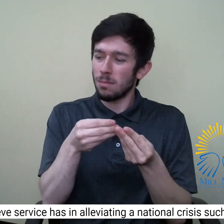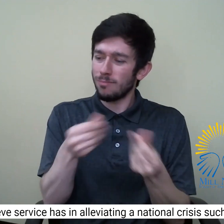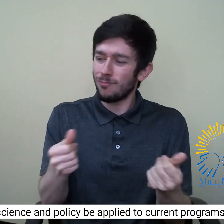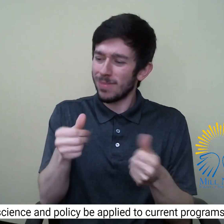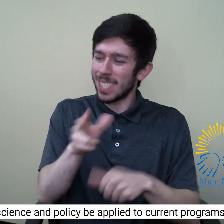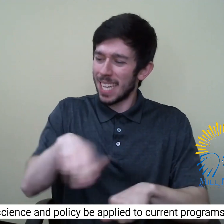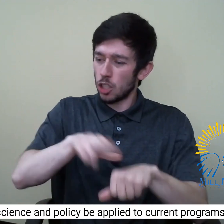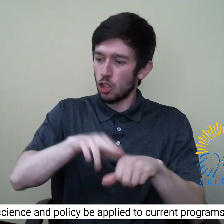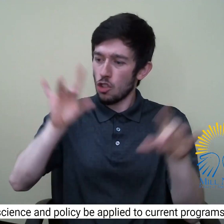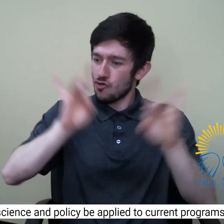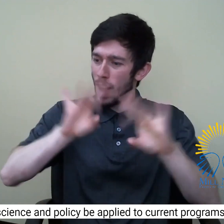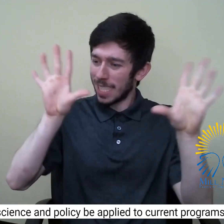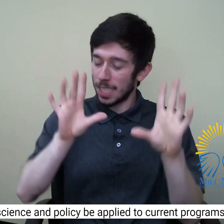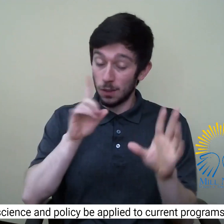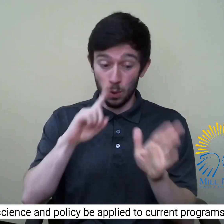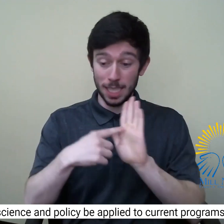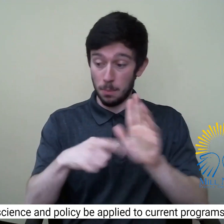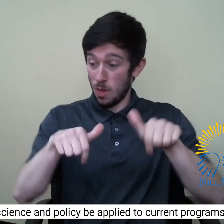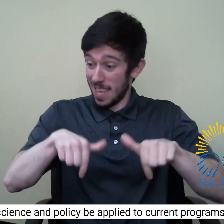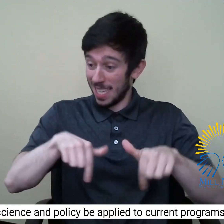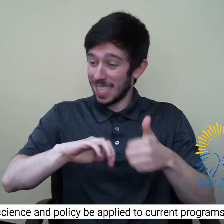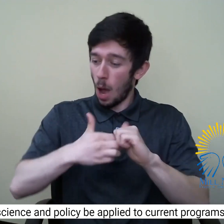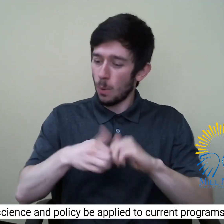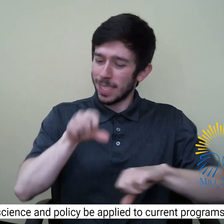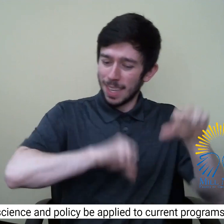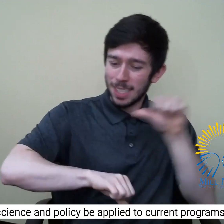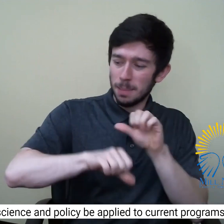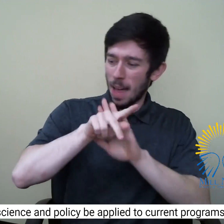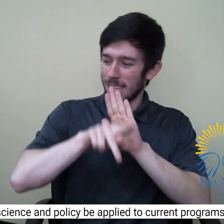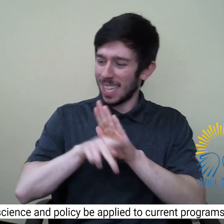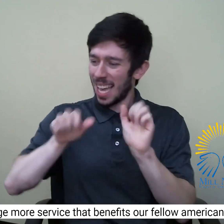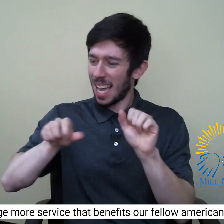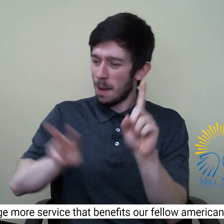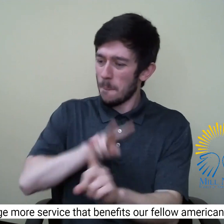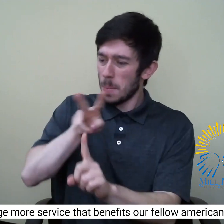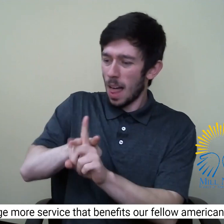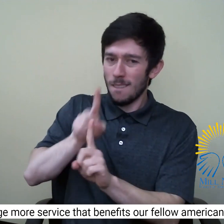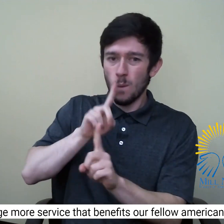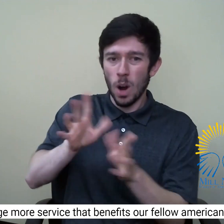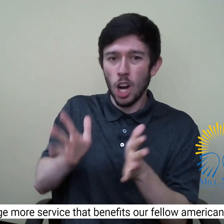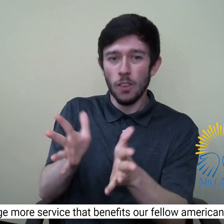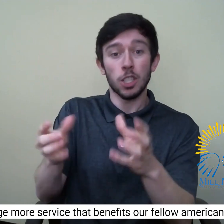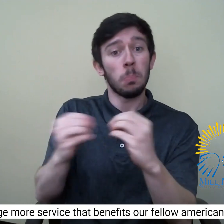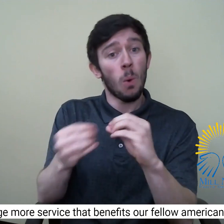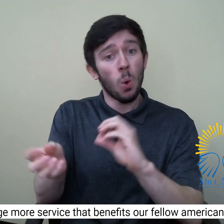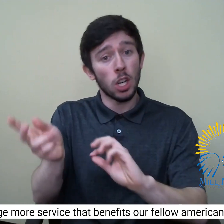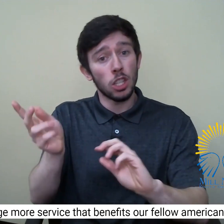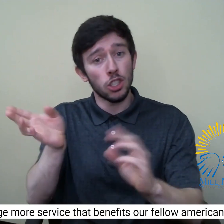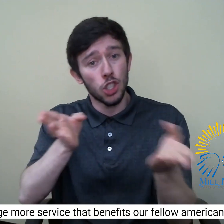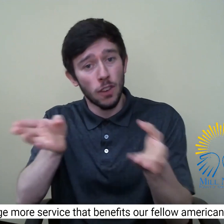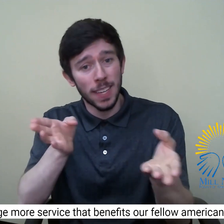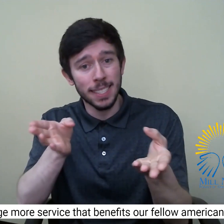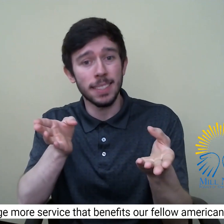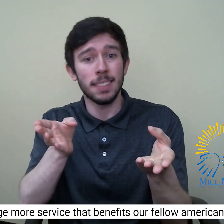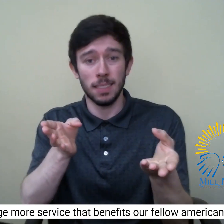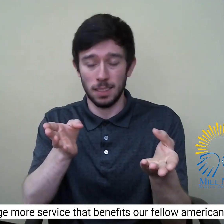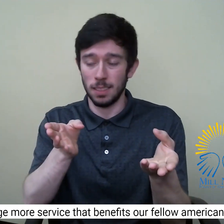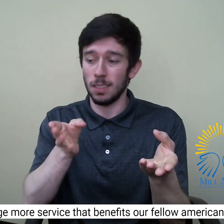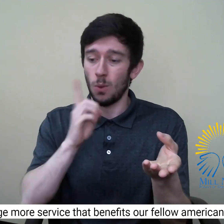this one? And how can science and policy be applied to current programs or legislation to encourage more service that benefits our fellow Americans?